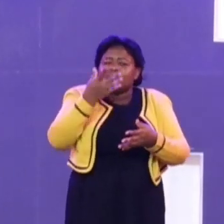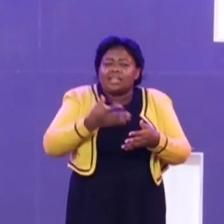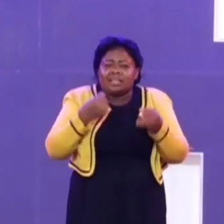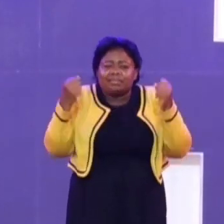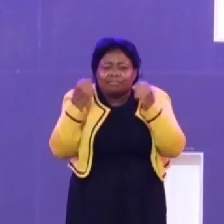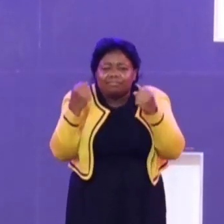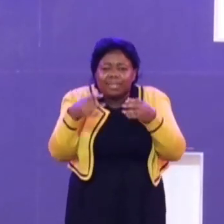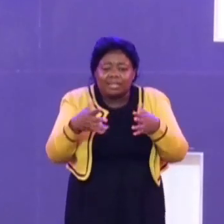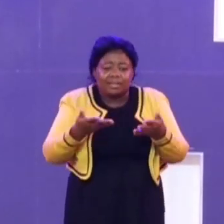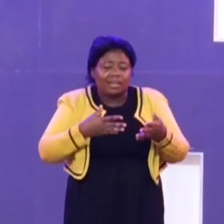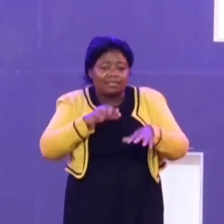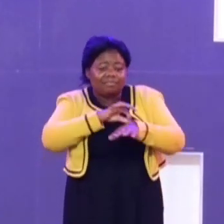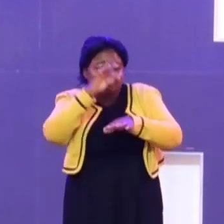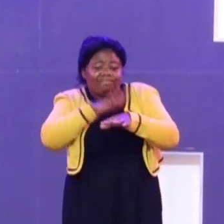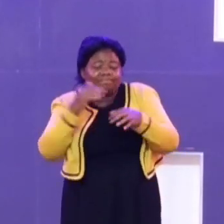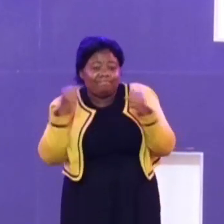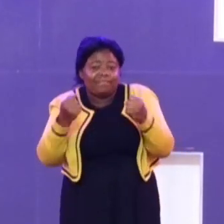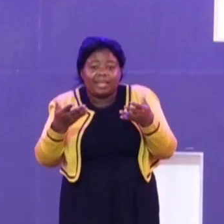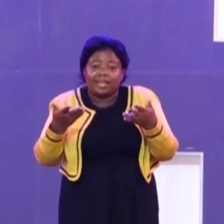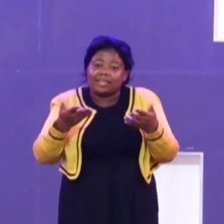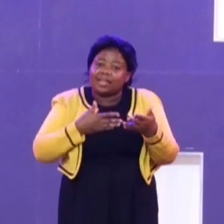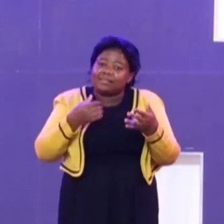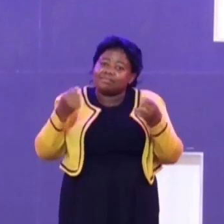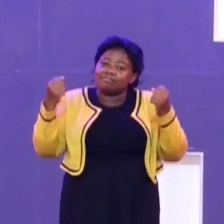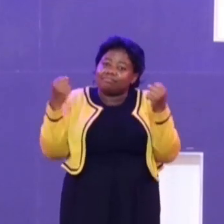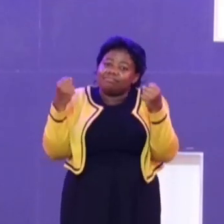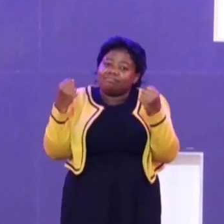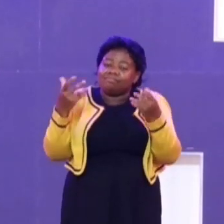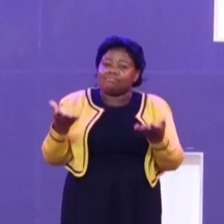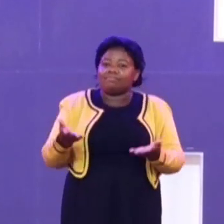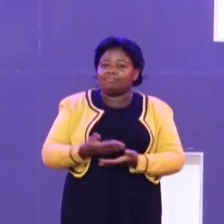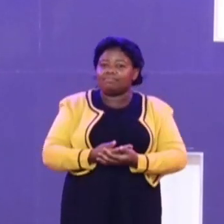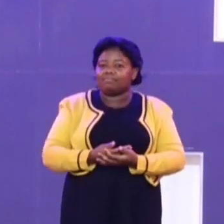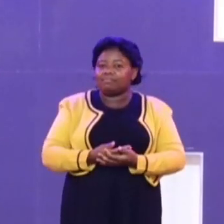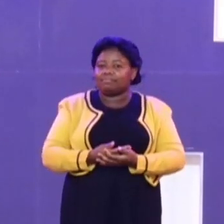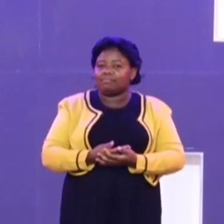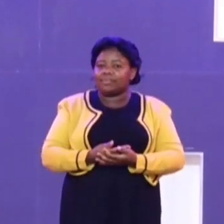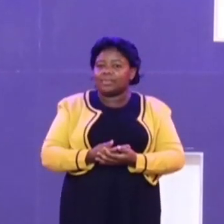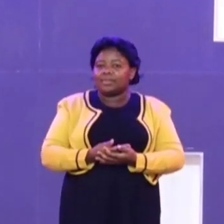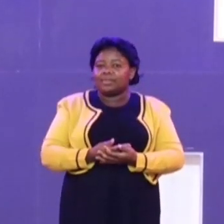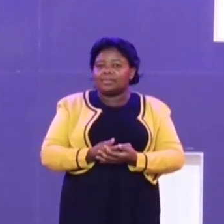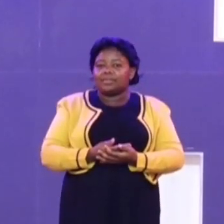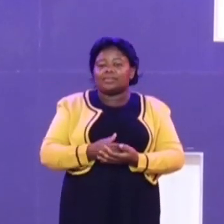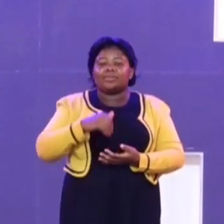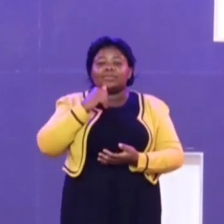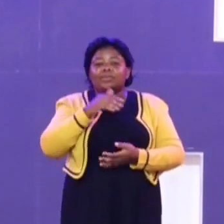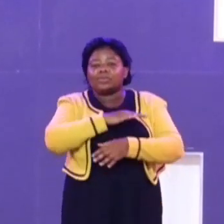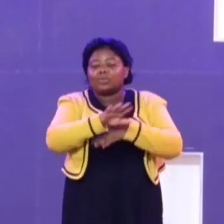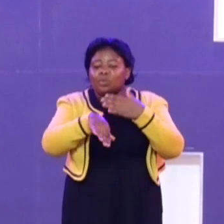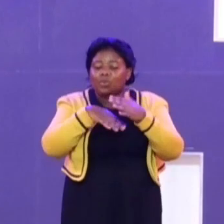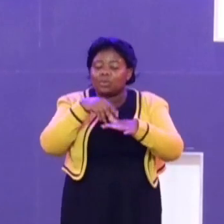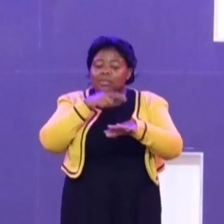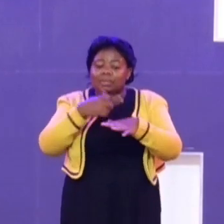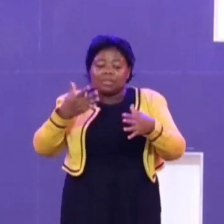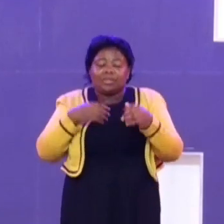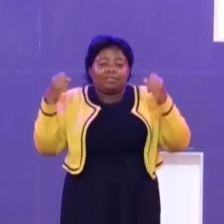some fever. Osobola okuba ne ssenyiga n'obeeramu n'olusujja sujja oba malaria n'obeeramu n'olusujja sujja. So not necessarily every time you have fever you have malaria. Si